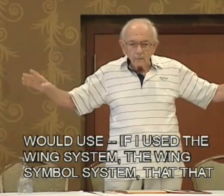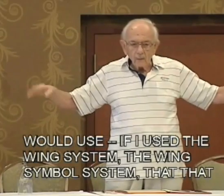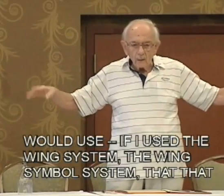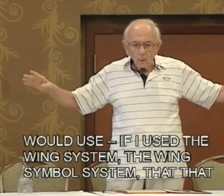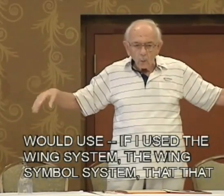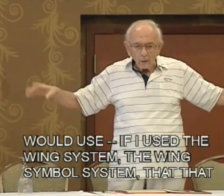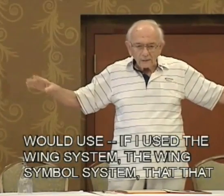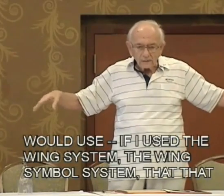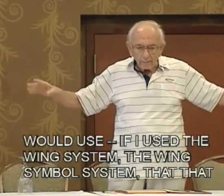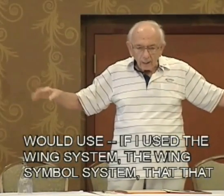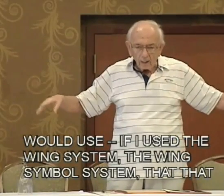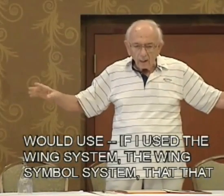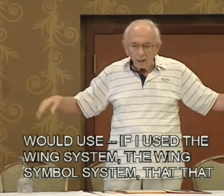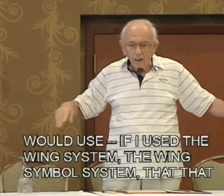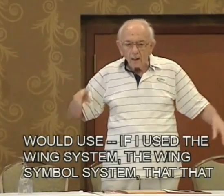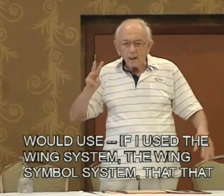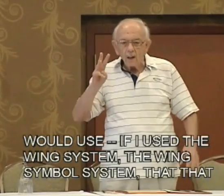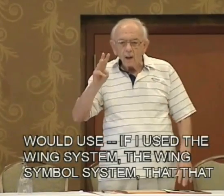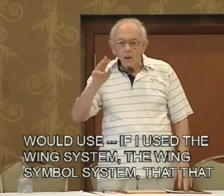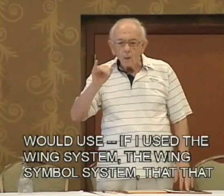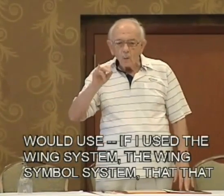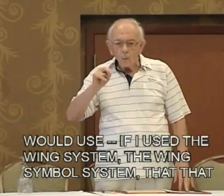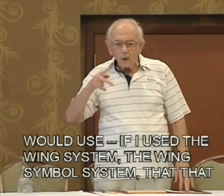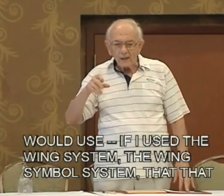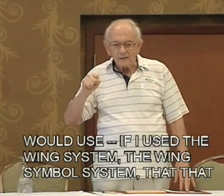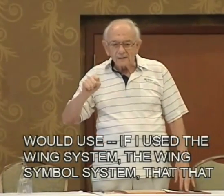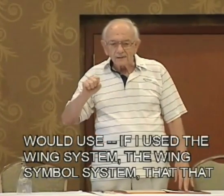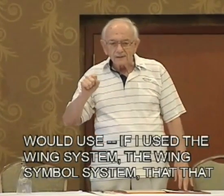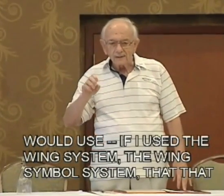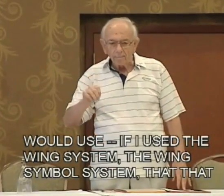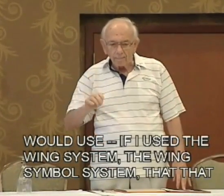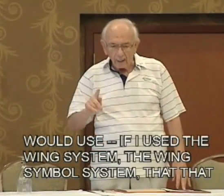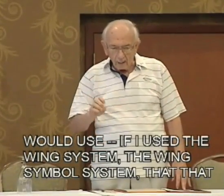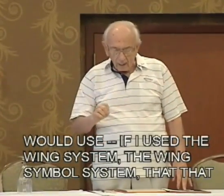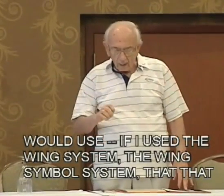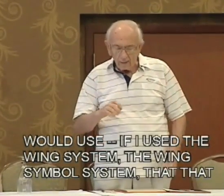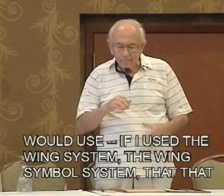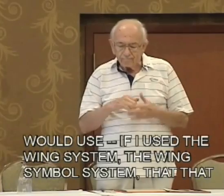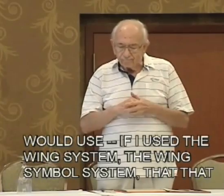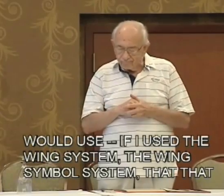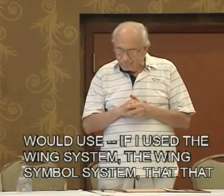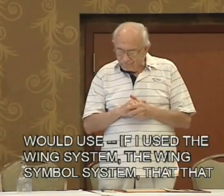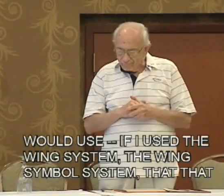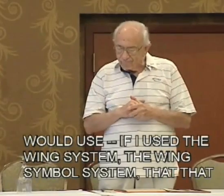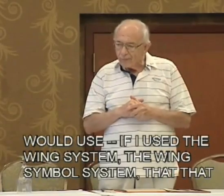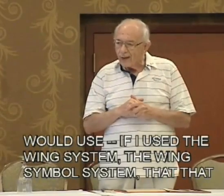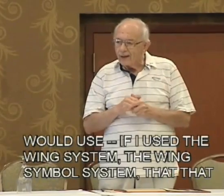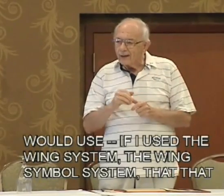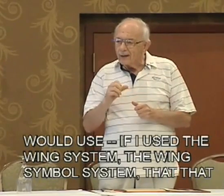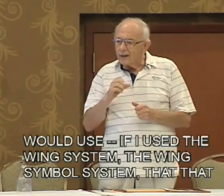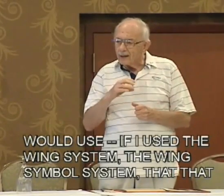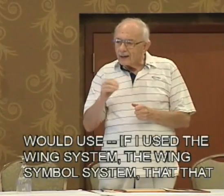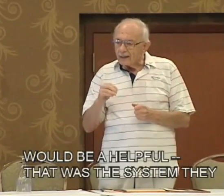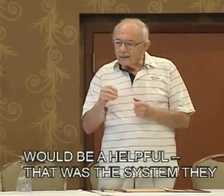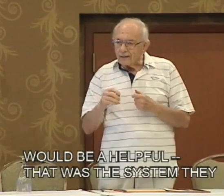if I used the wing system the wing symbol system that that would be a helpful